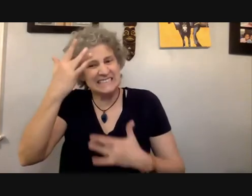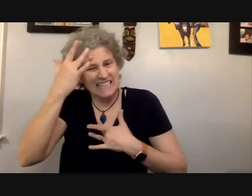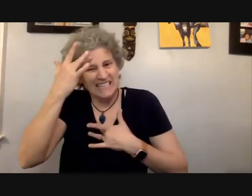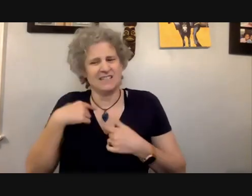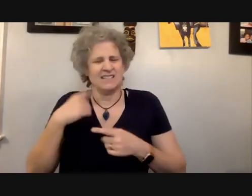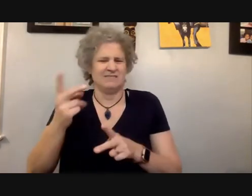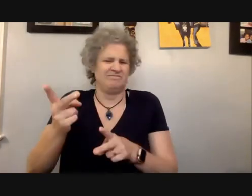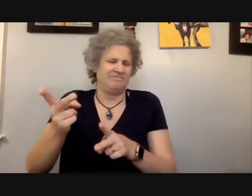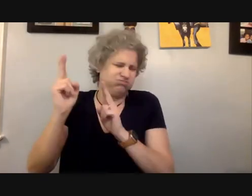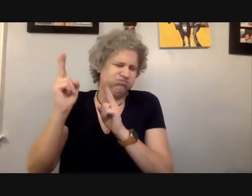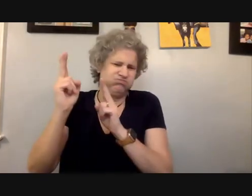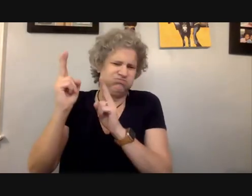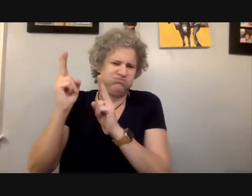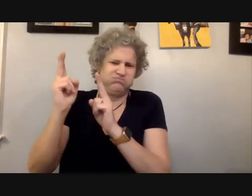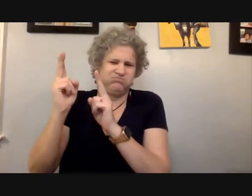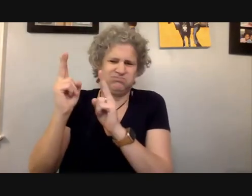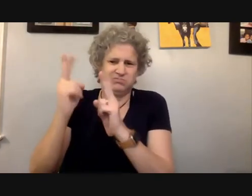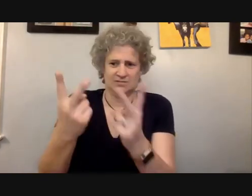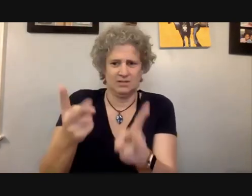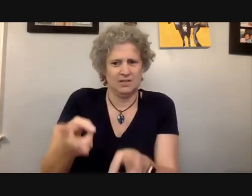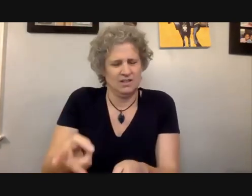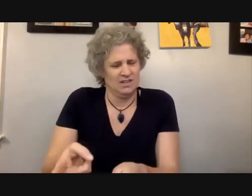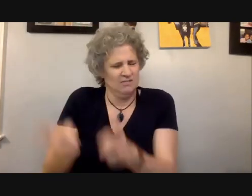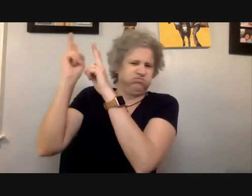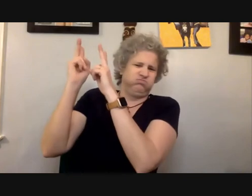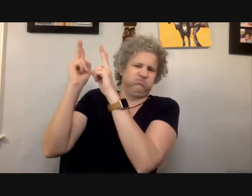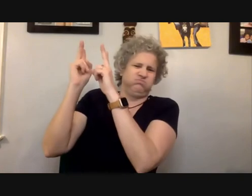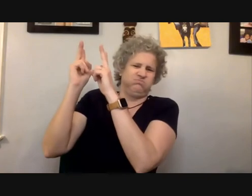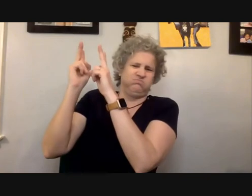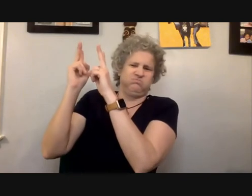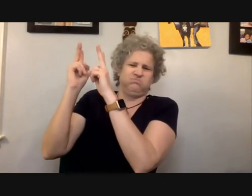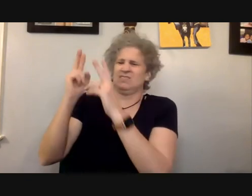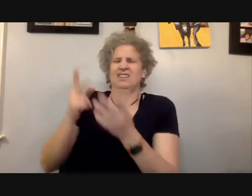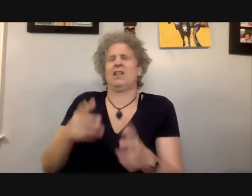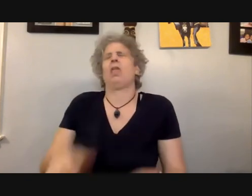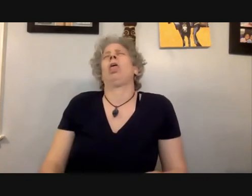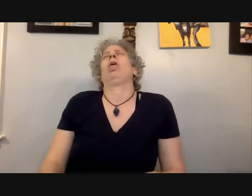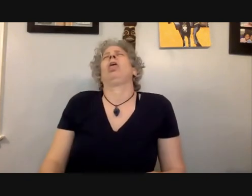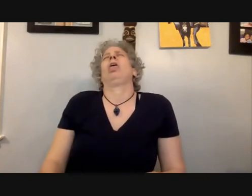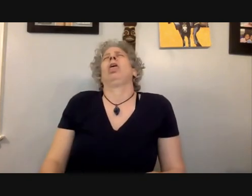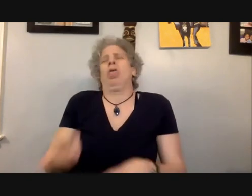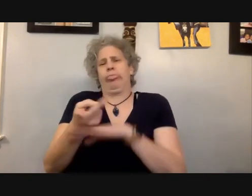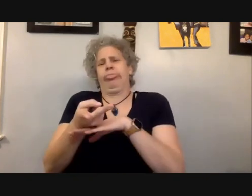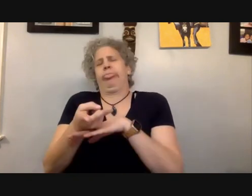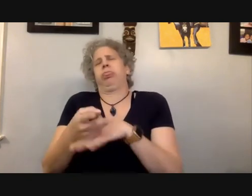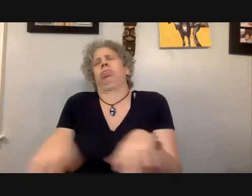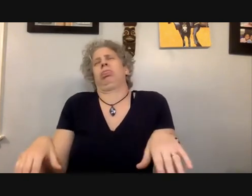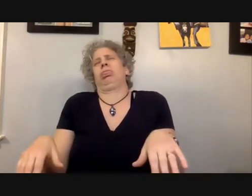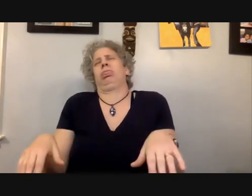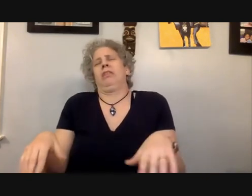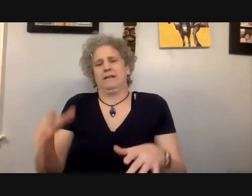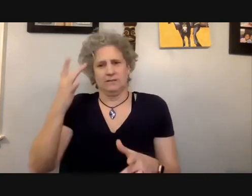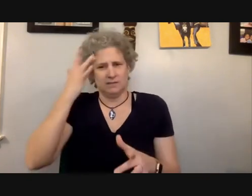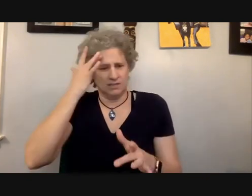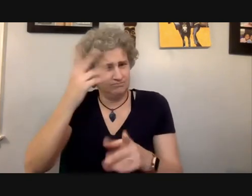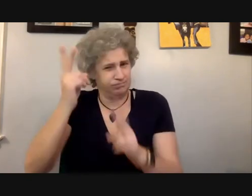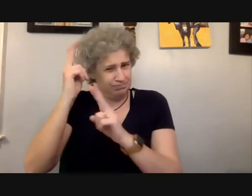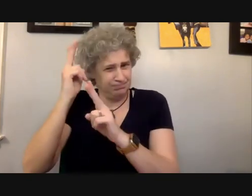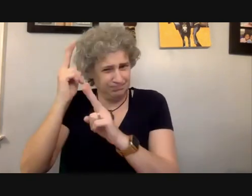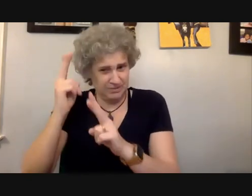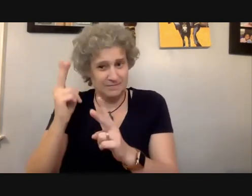for the economics of time and being more efficient. And then there's this sign. Now, this means seriously